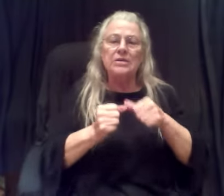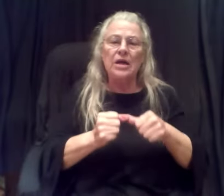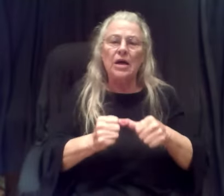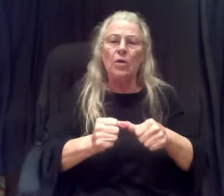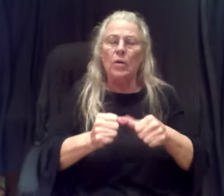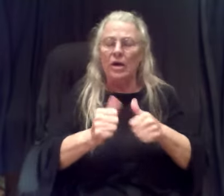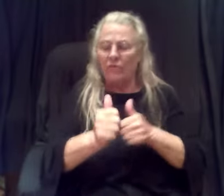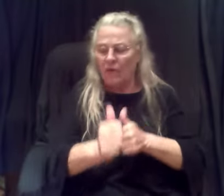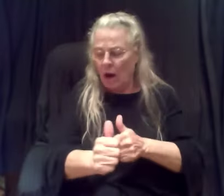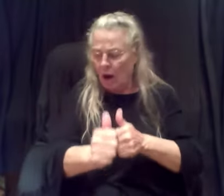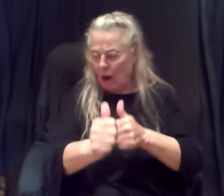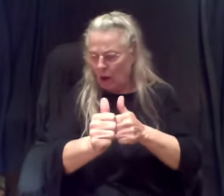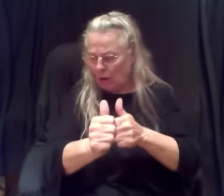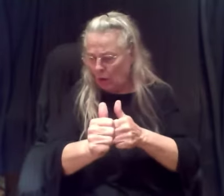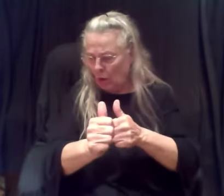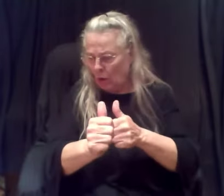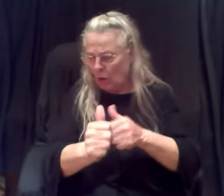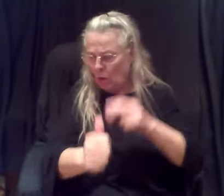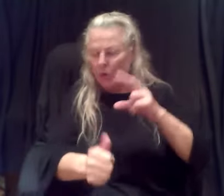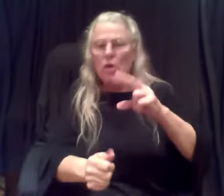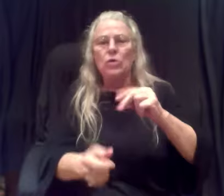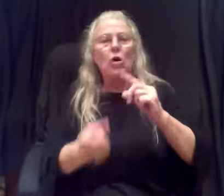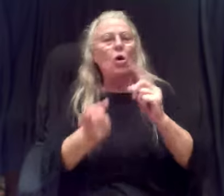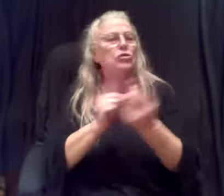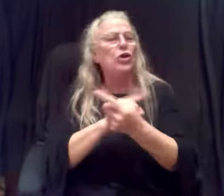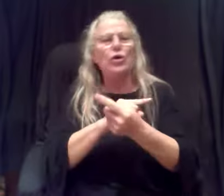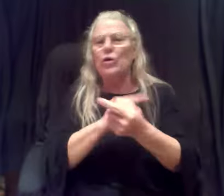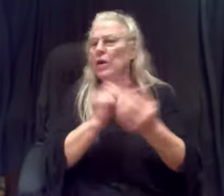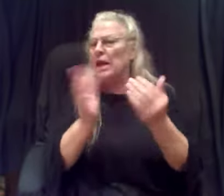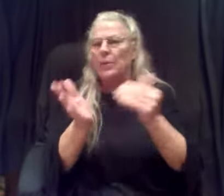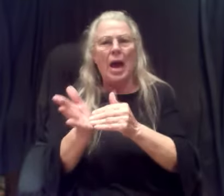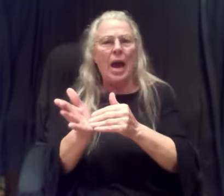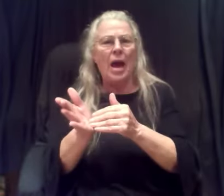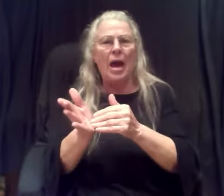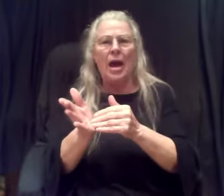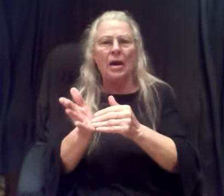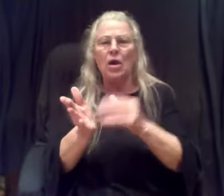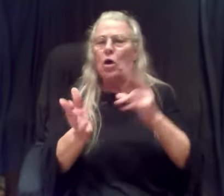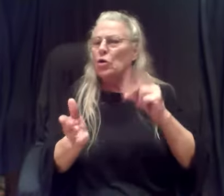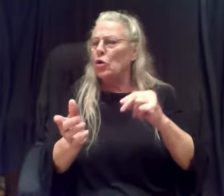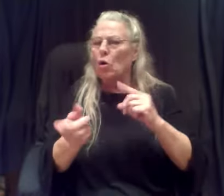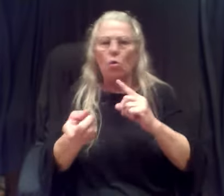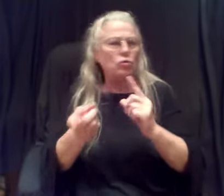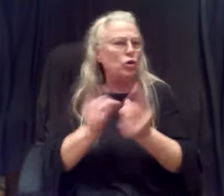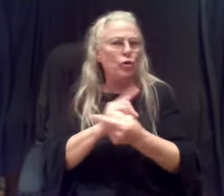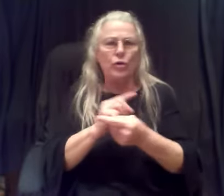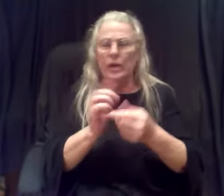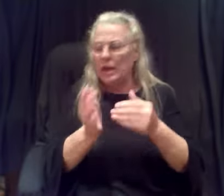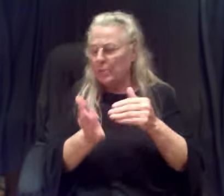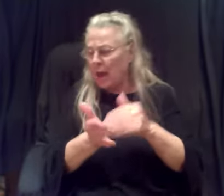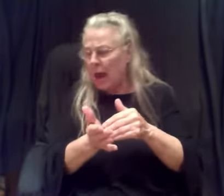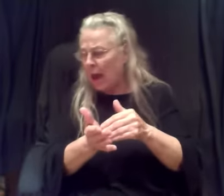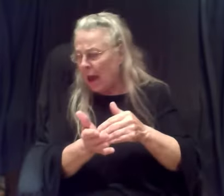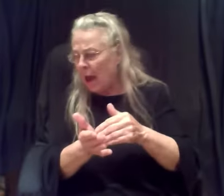still will follow. No turning back, no turning